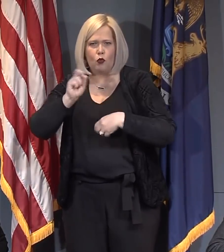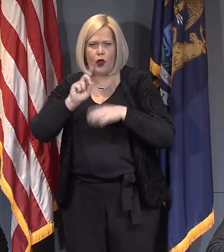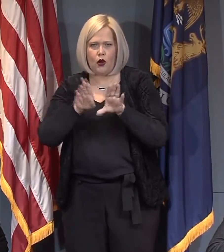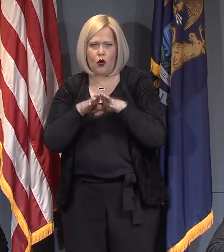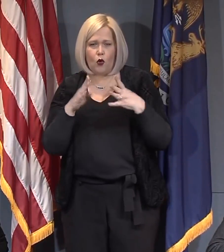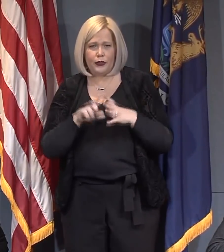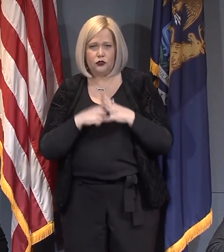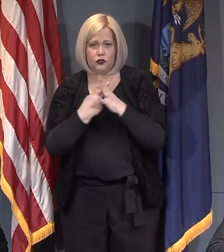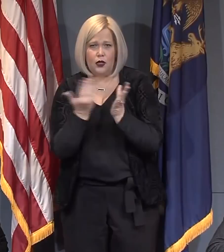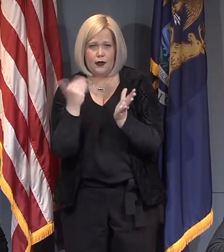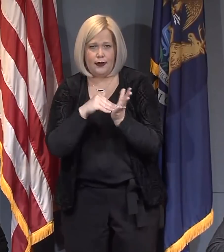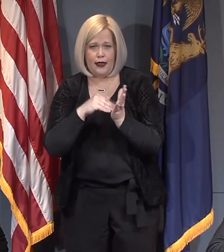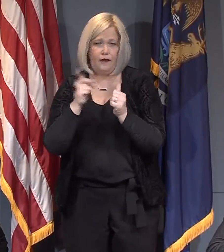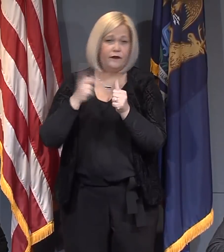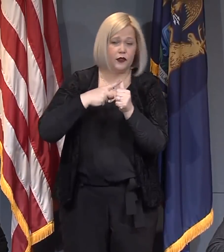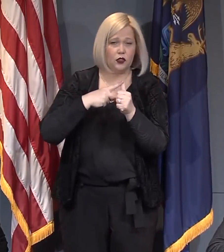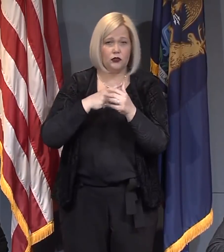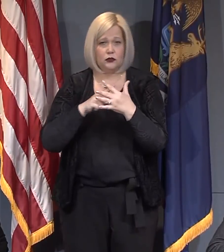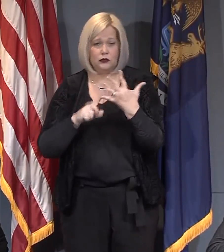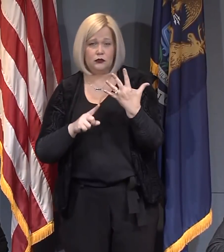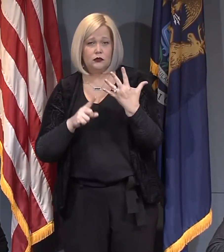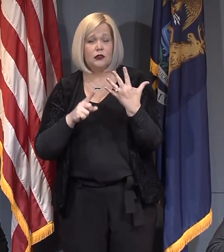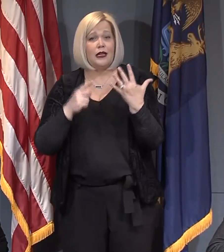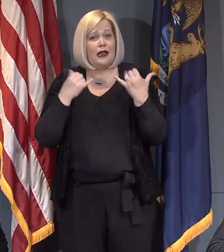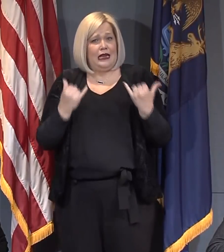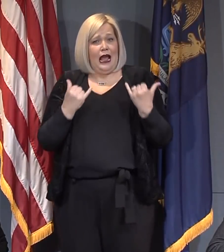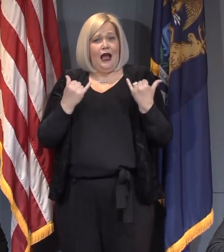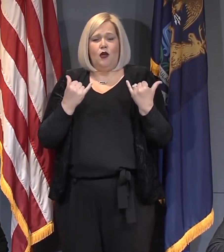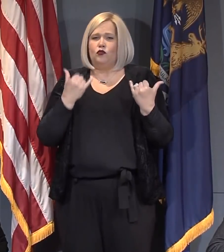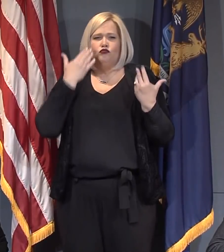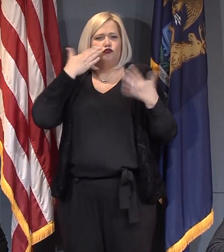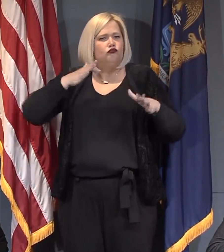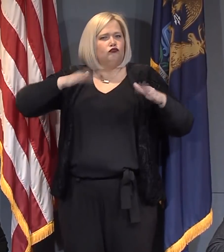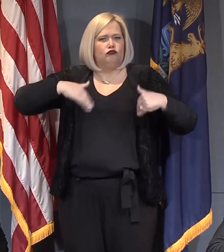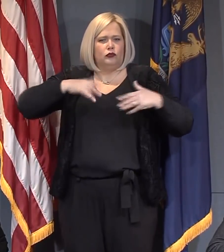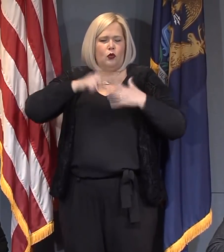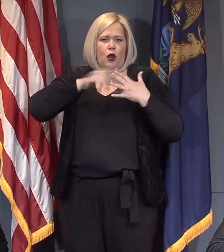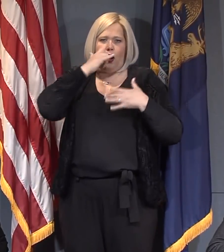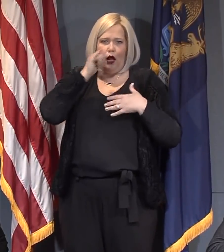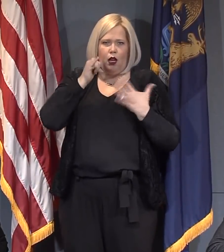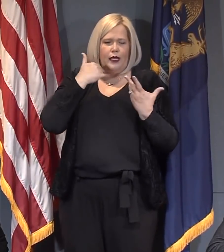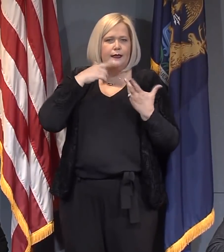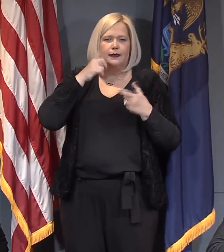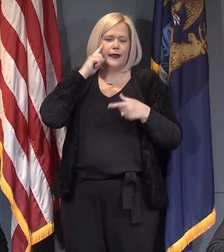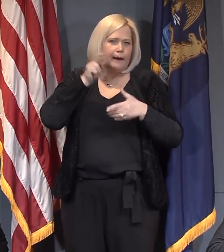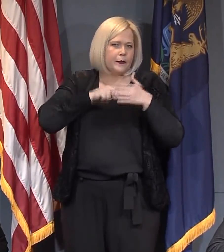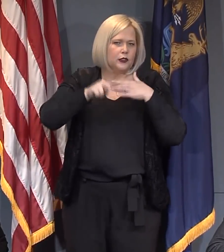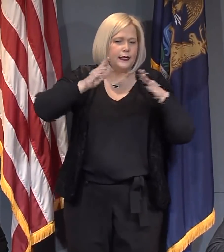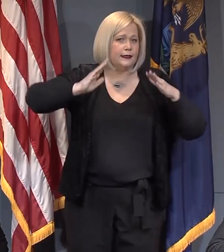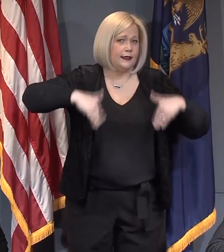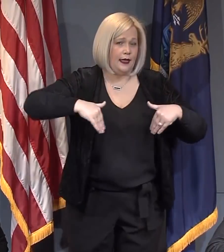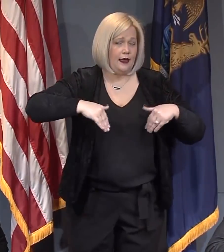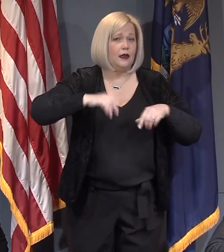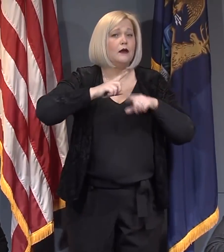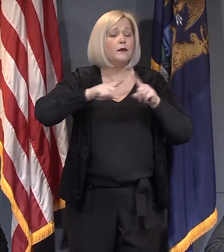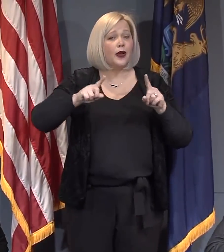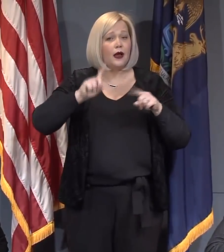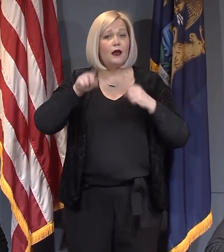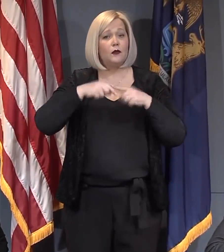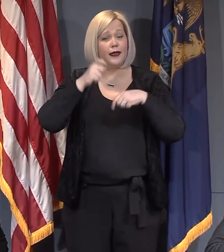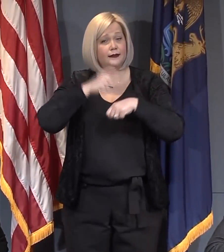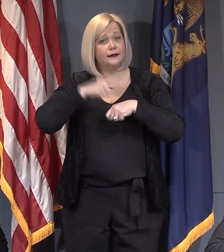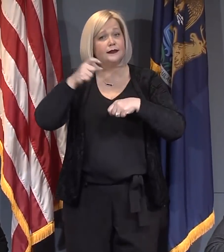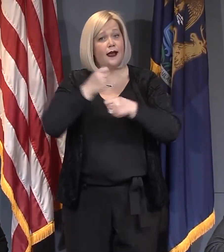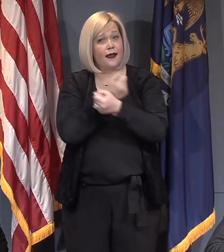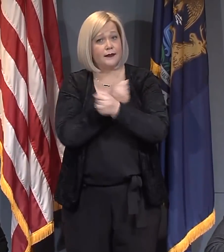out precisely what that will look like, but we are doing the hard work now so that when it is safe to re-engage, we're able to do so